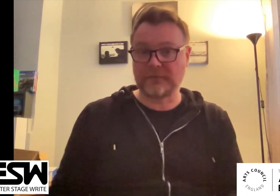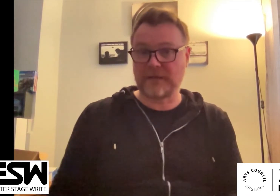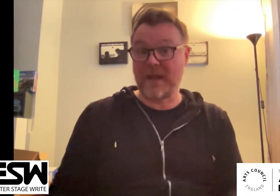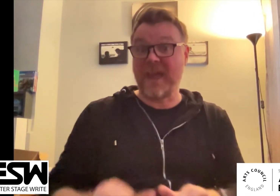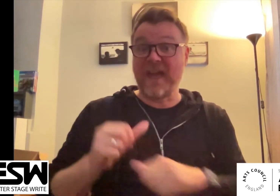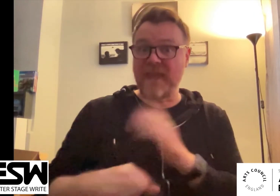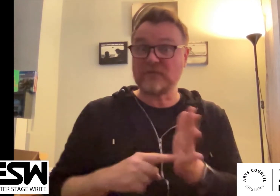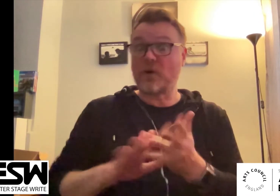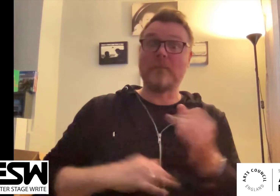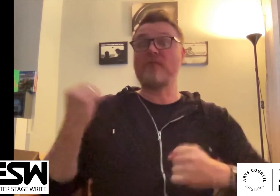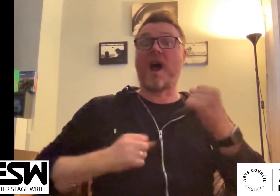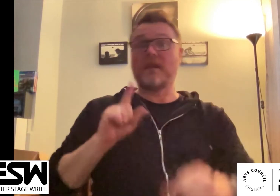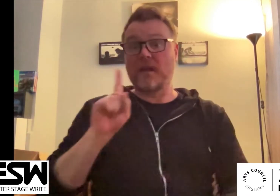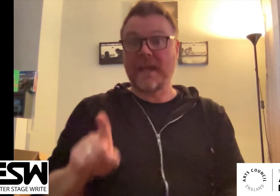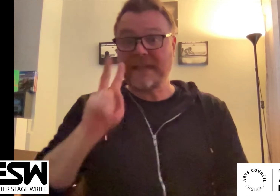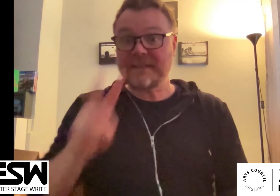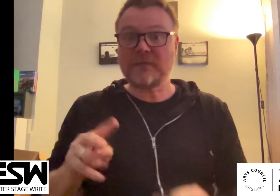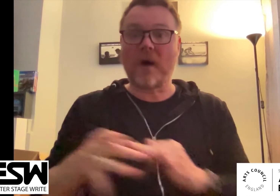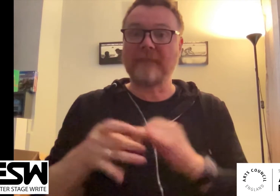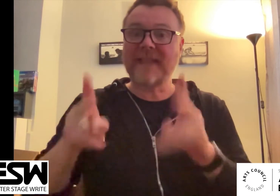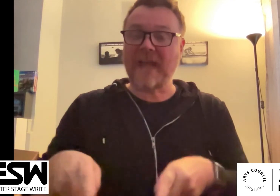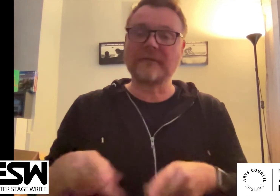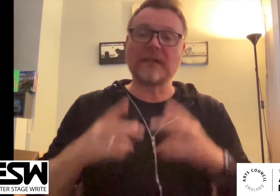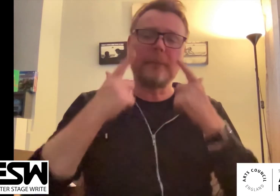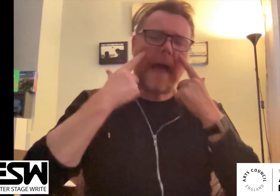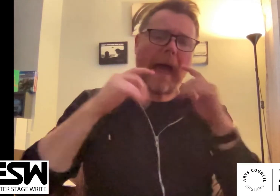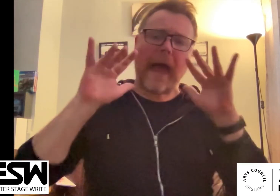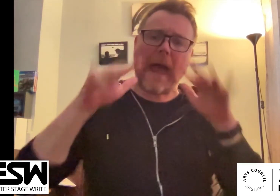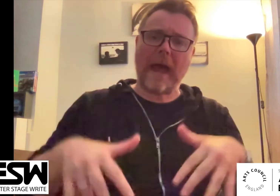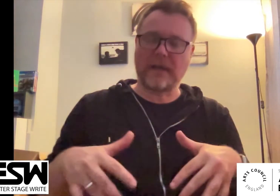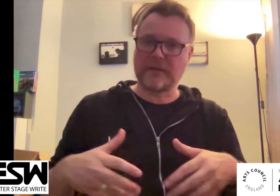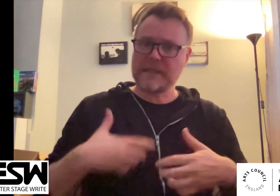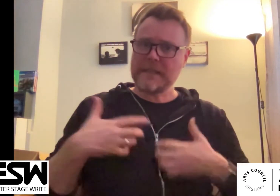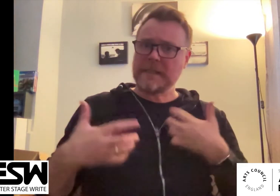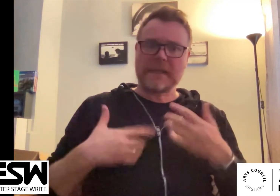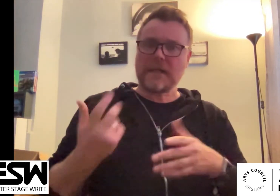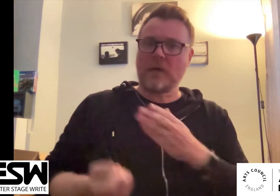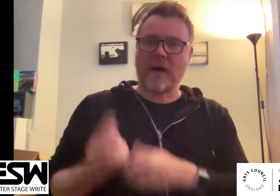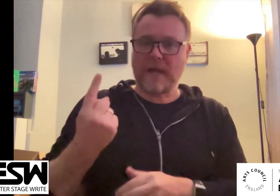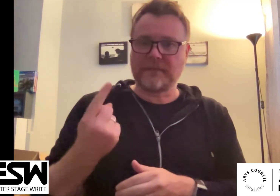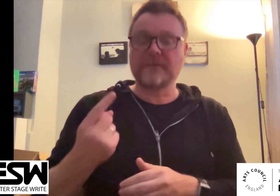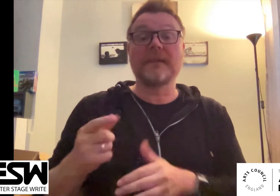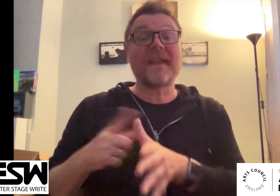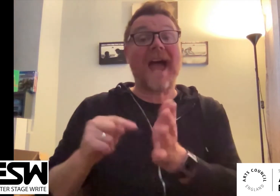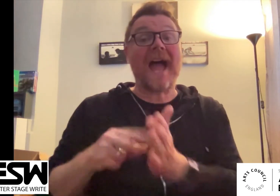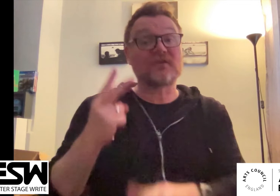The next is Tom running out, finding his wife dead, very upset, and then angry. Act 2